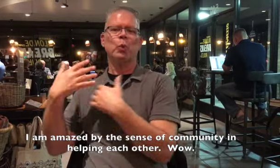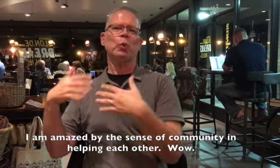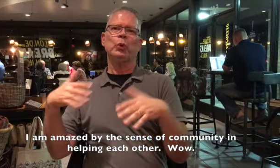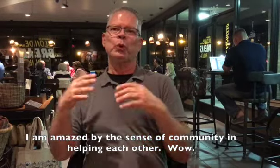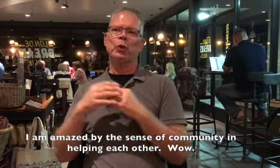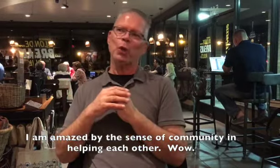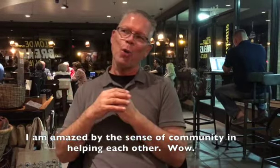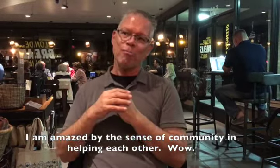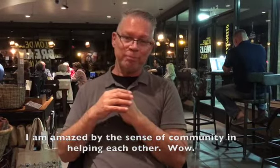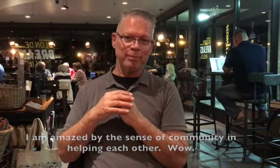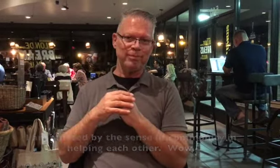Wow.